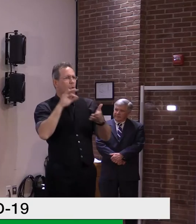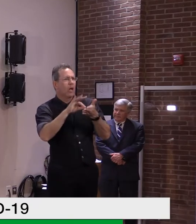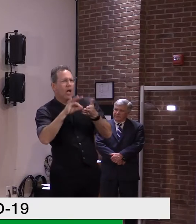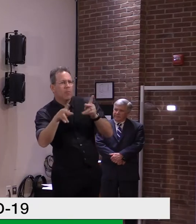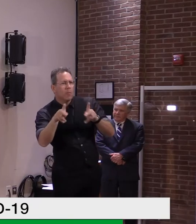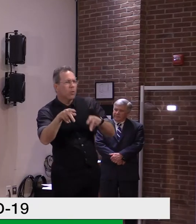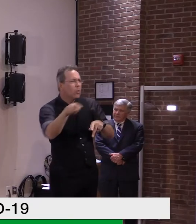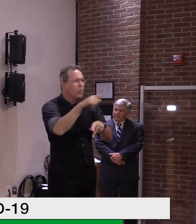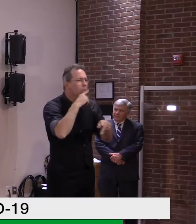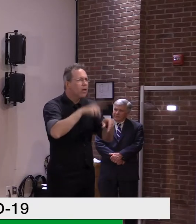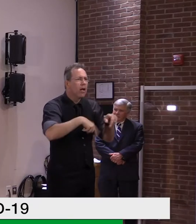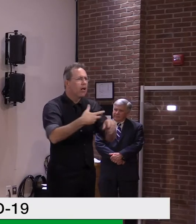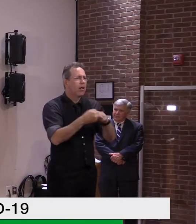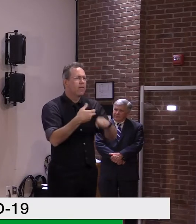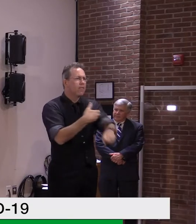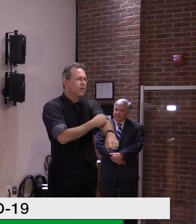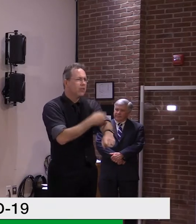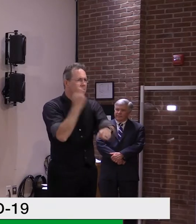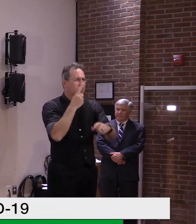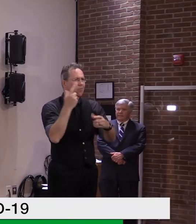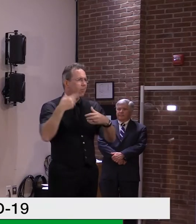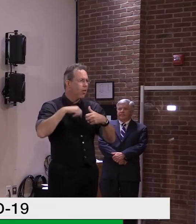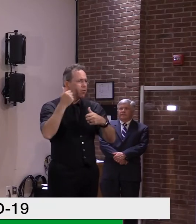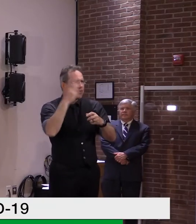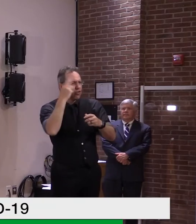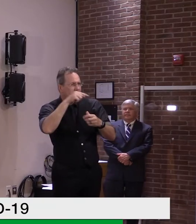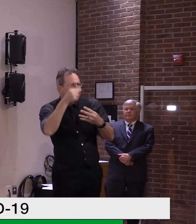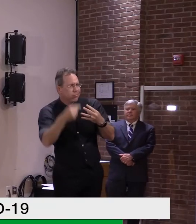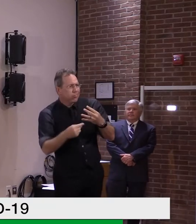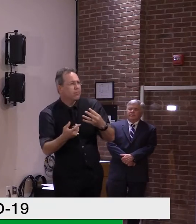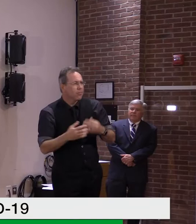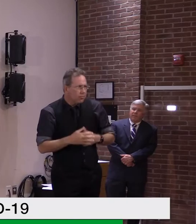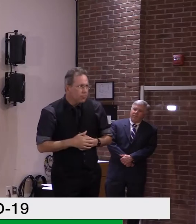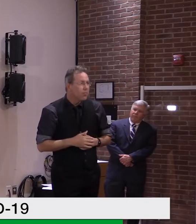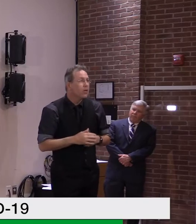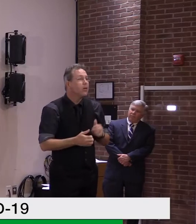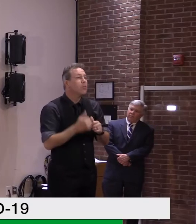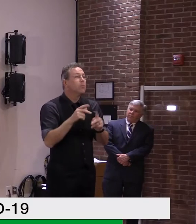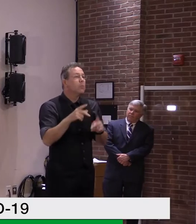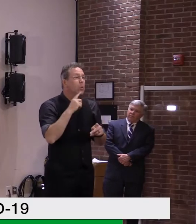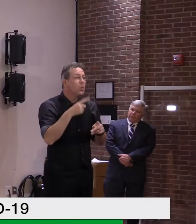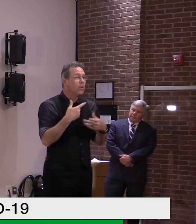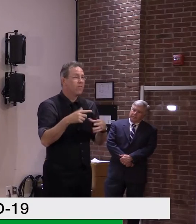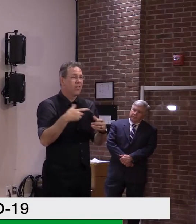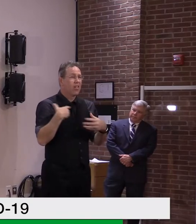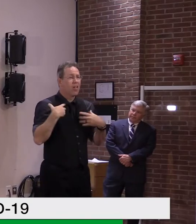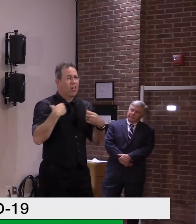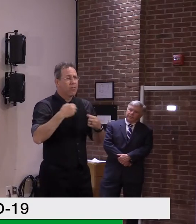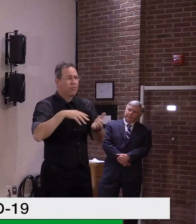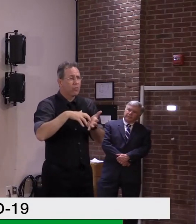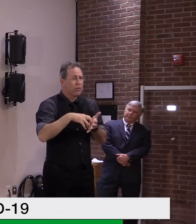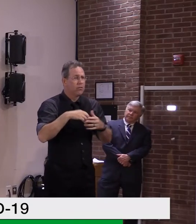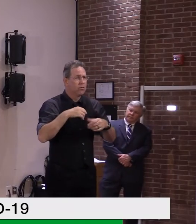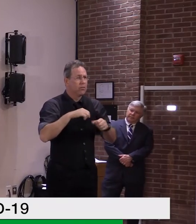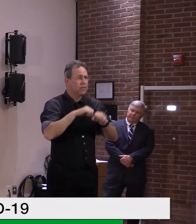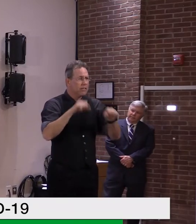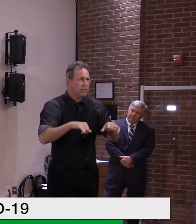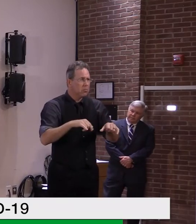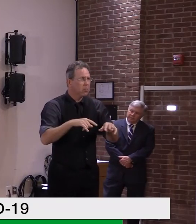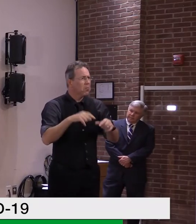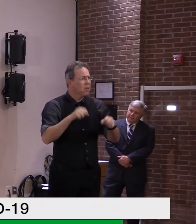most people who are immunocompromised are still eligible for the vaccines that are out there now.